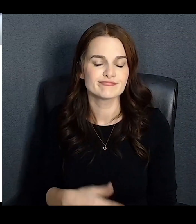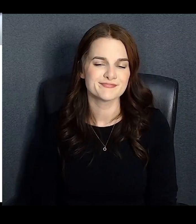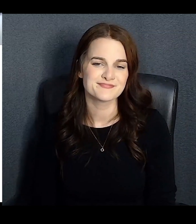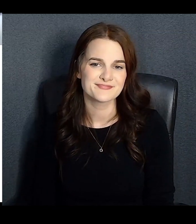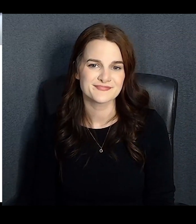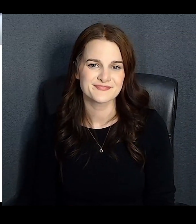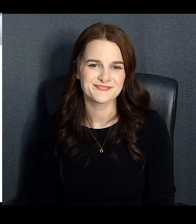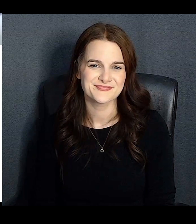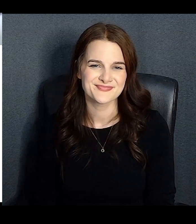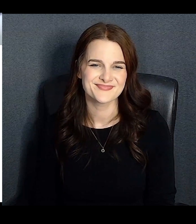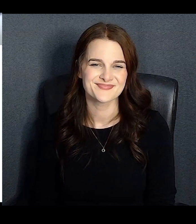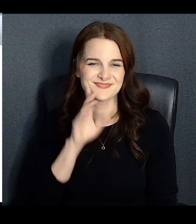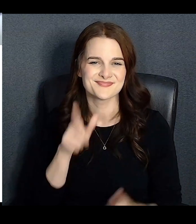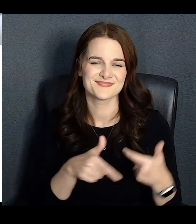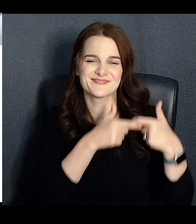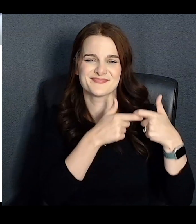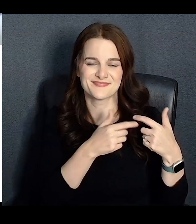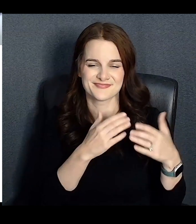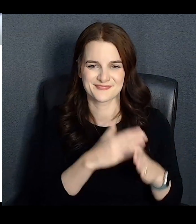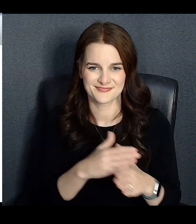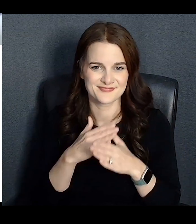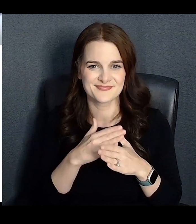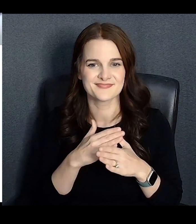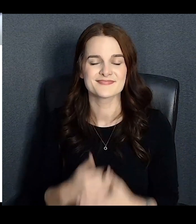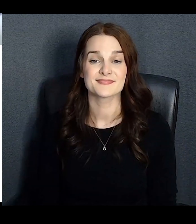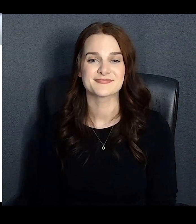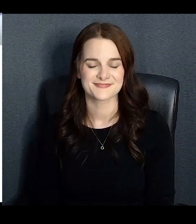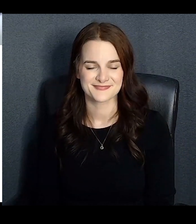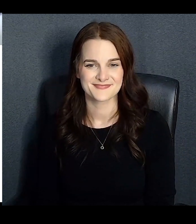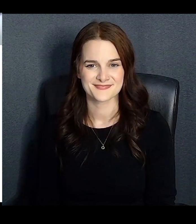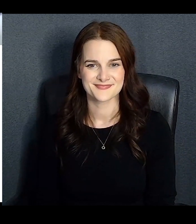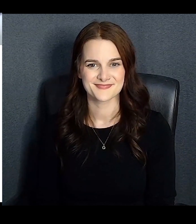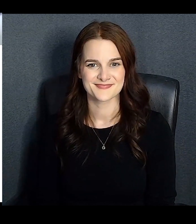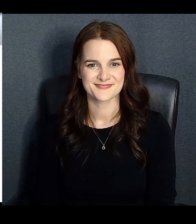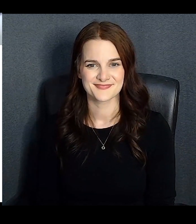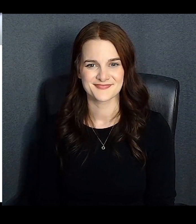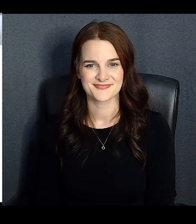between Android and iPhone. I'm going to stop sharing.